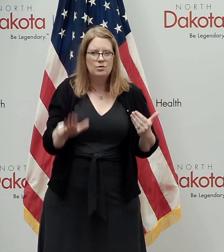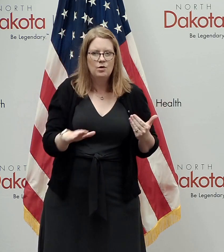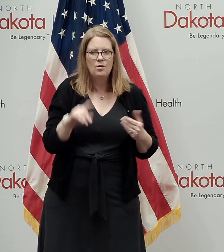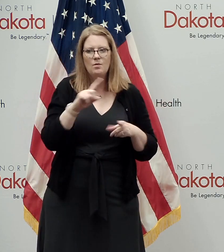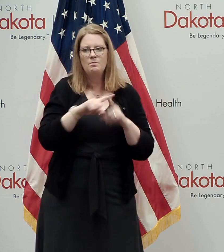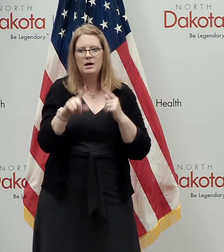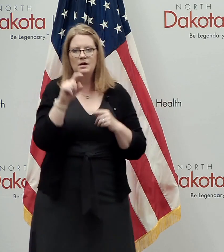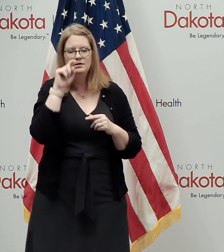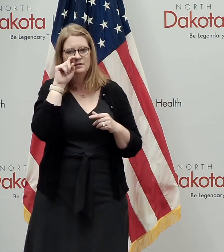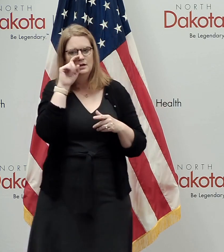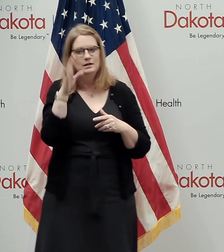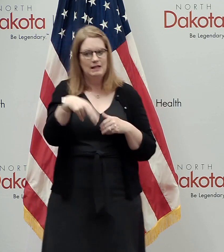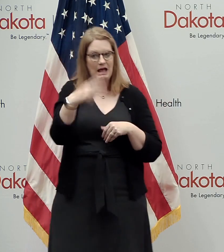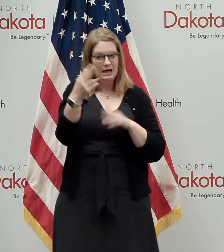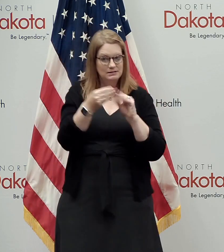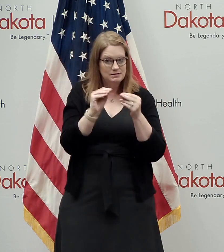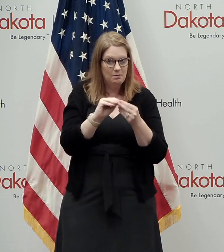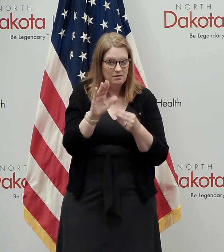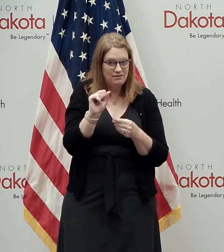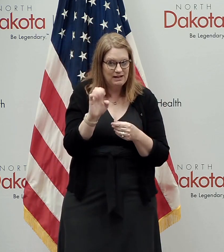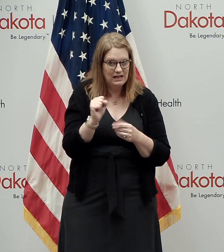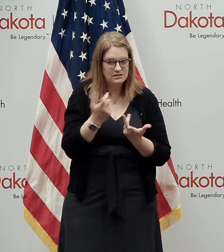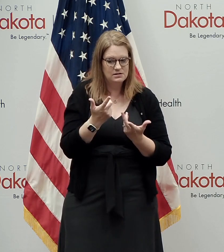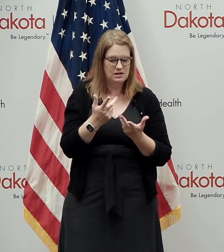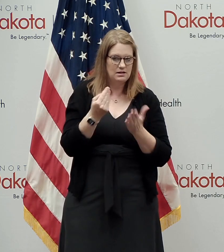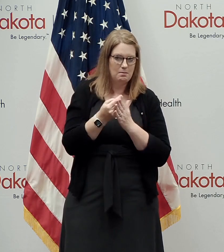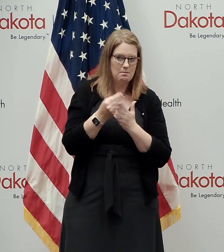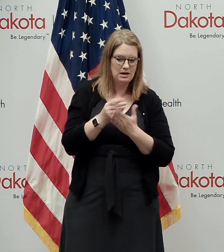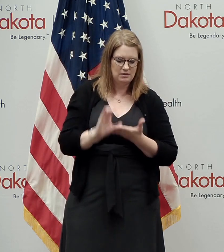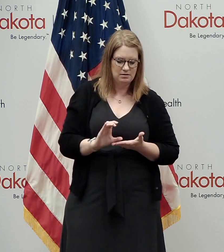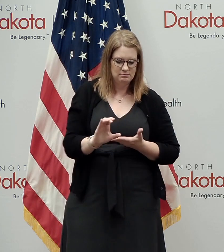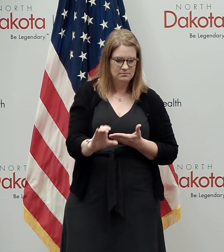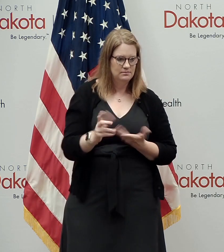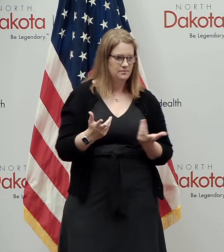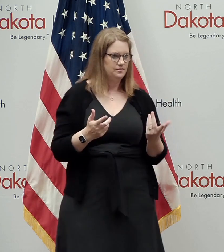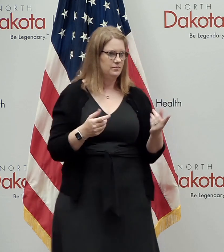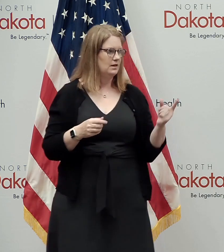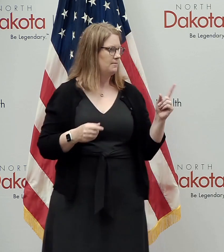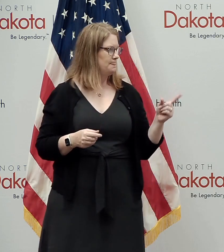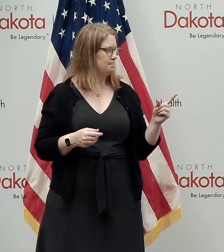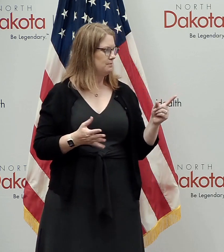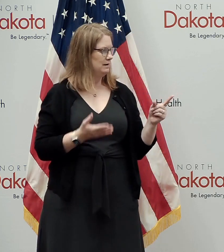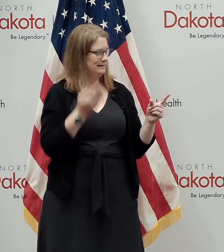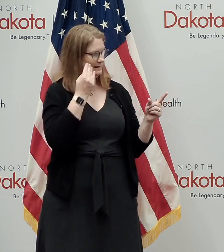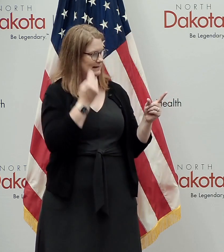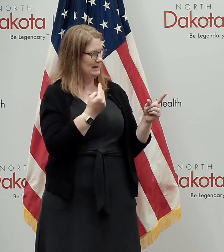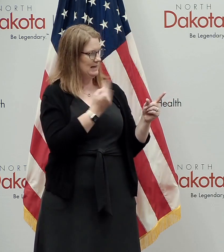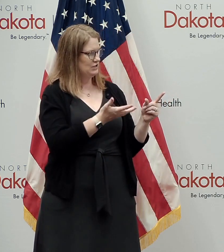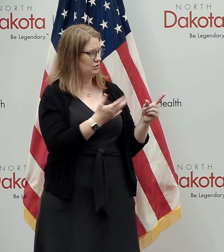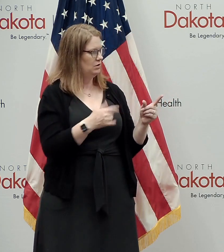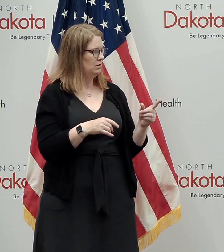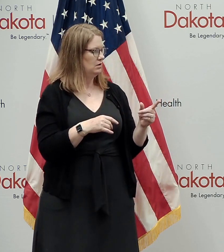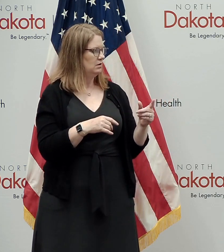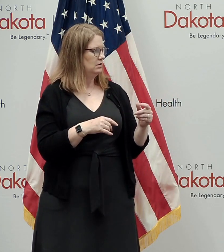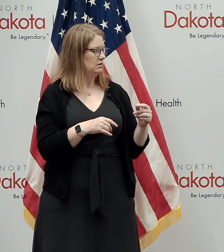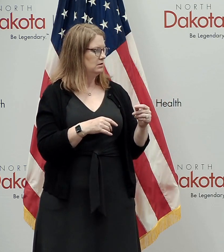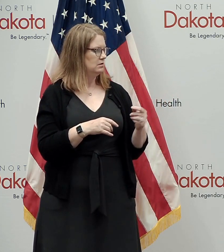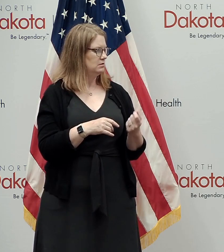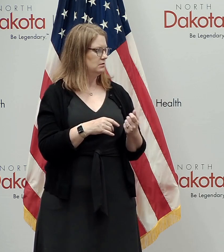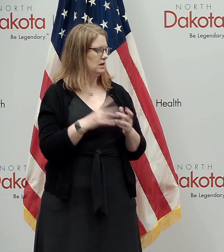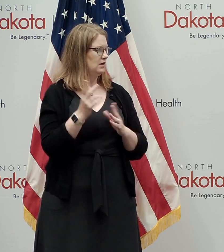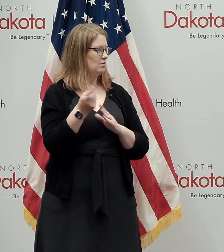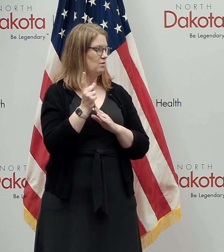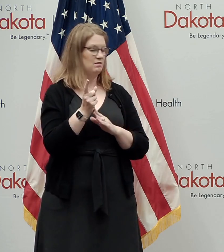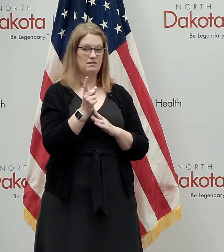we have the most number of cases. So I guess on that one, Amy, we just keep you apprised, but there was not an upfront